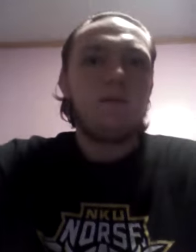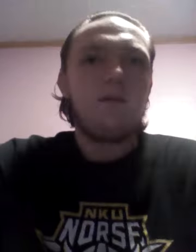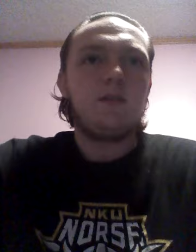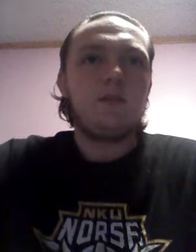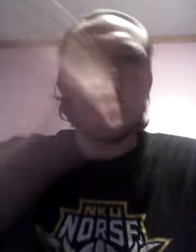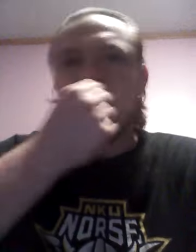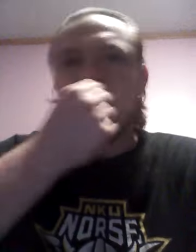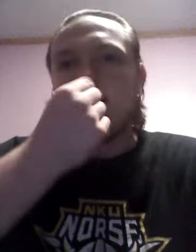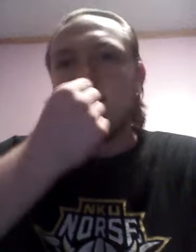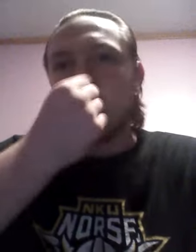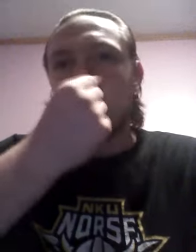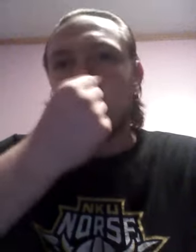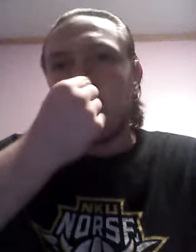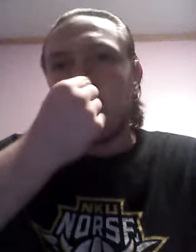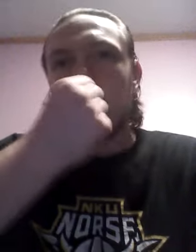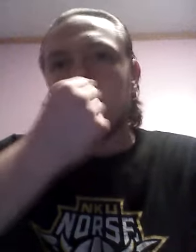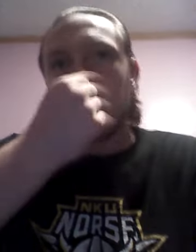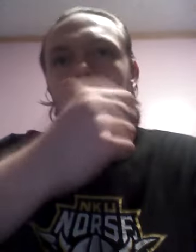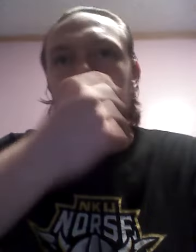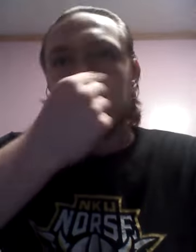Let's go to the next thing in news today, also.